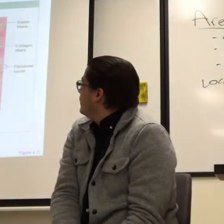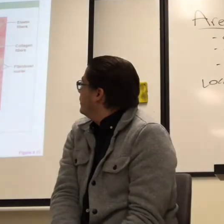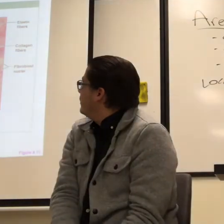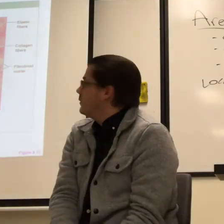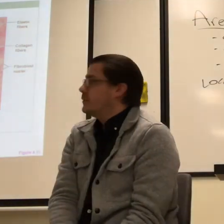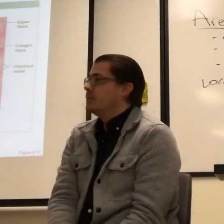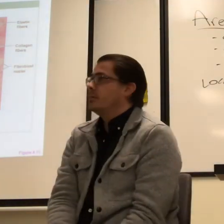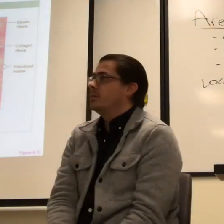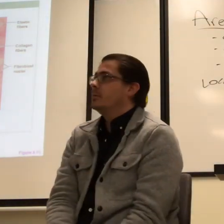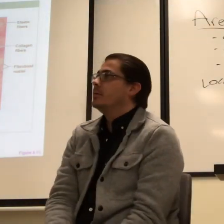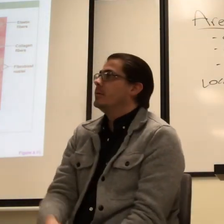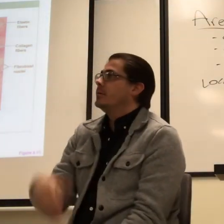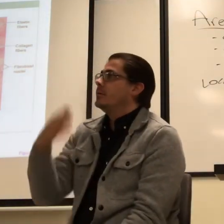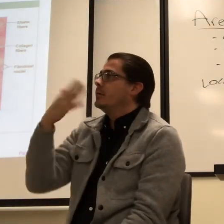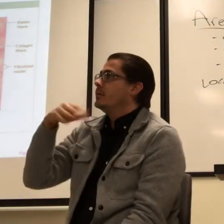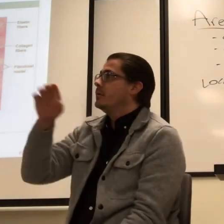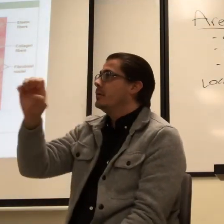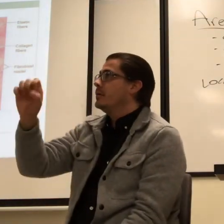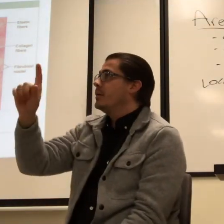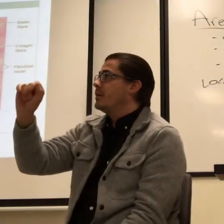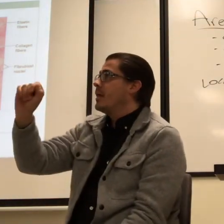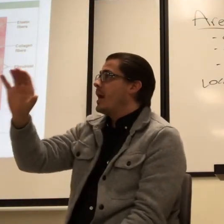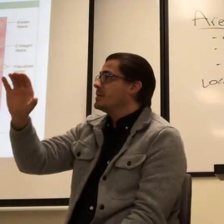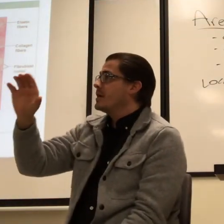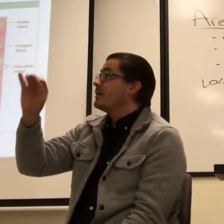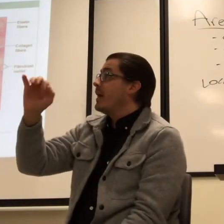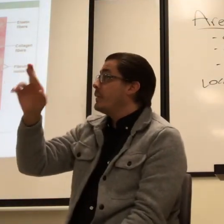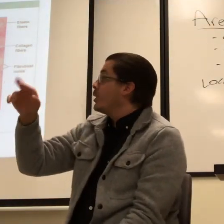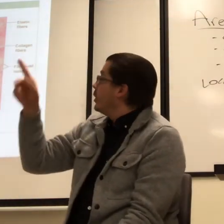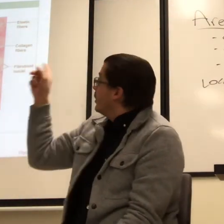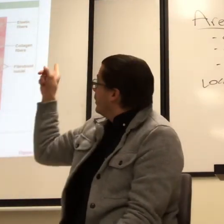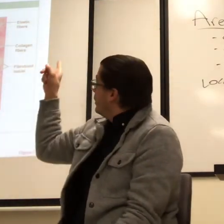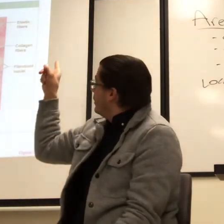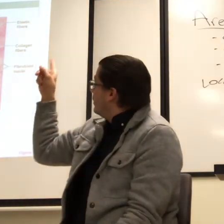Location, basement membrane.